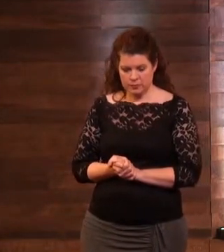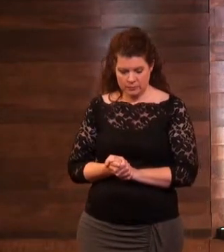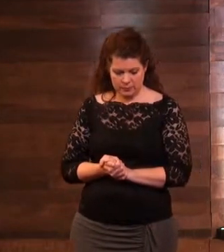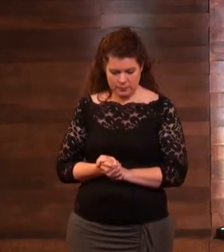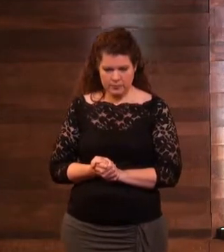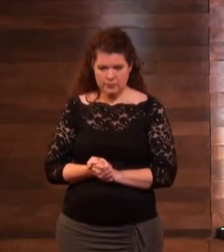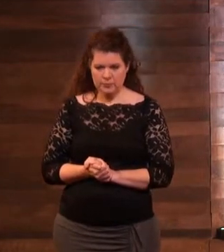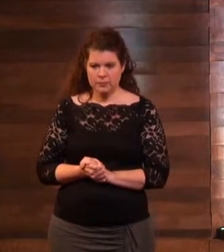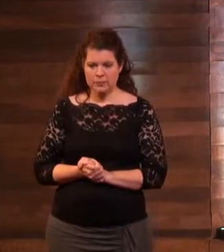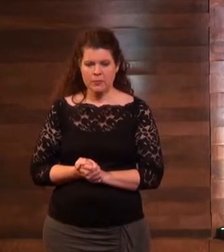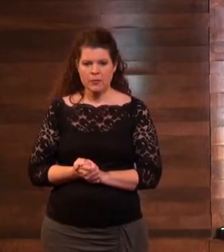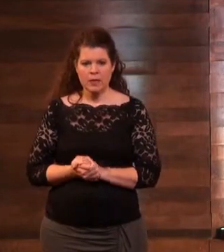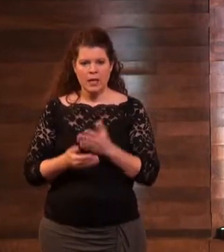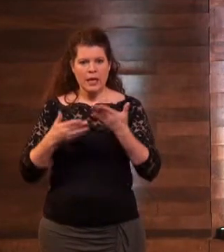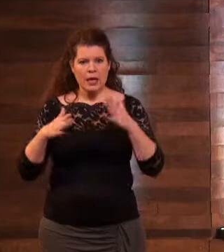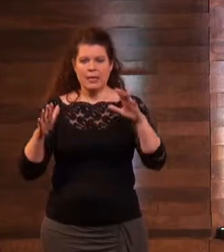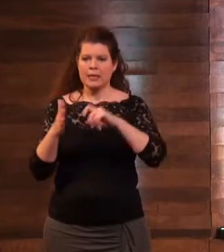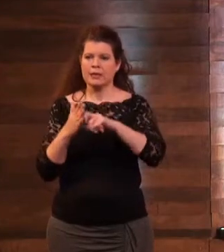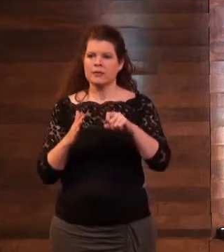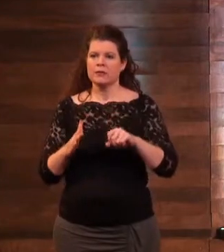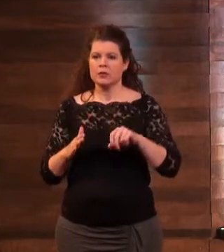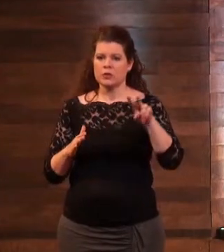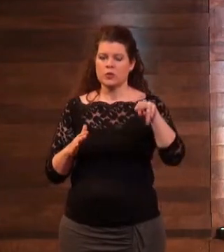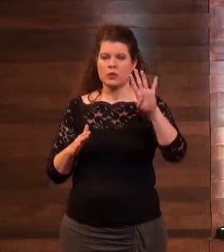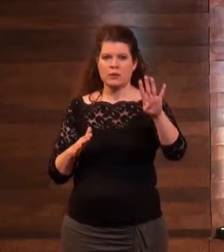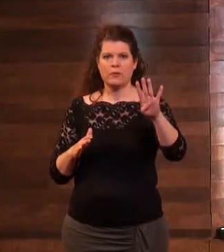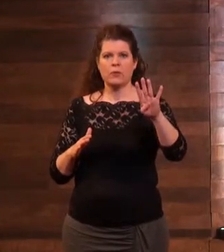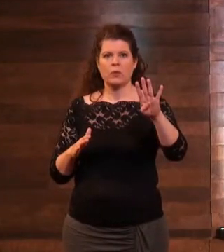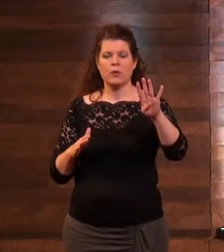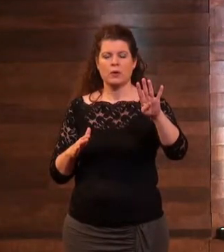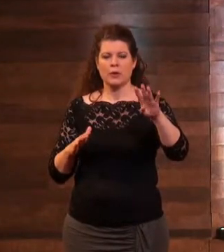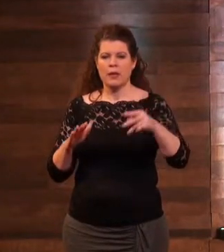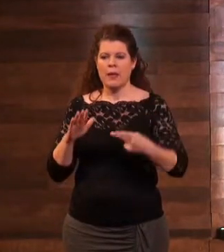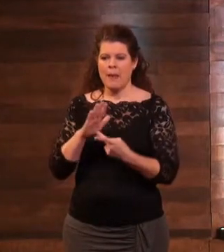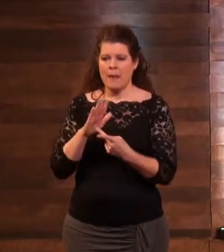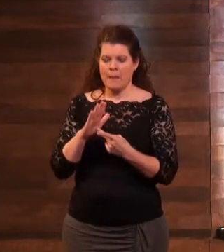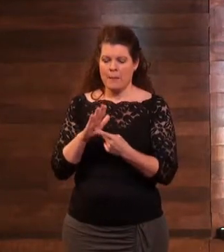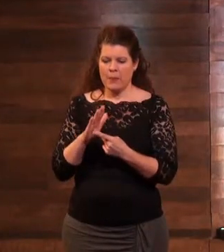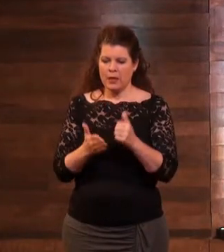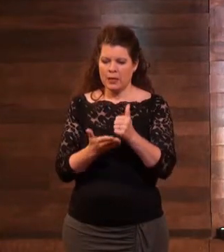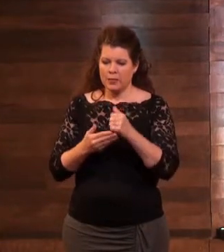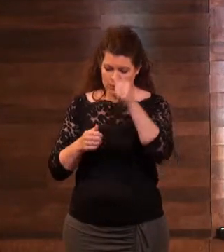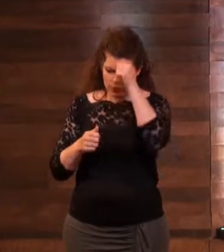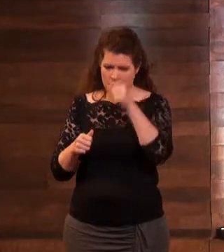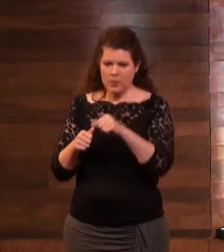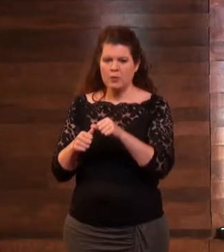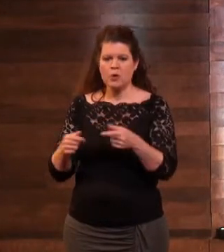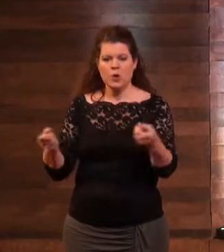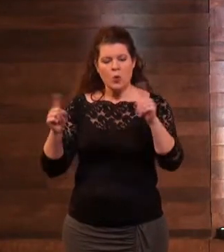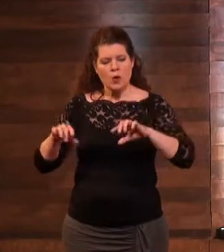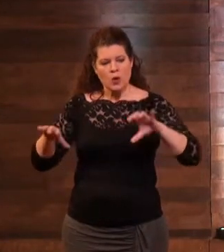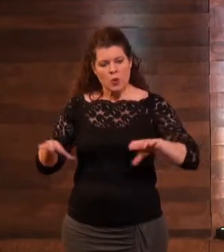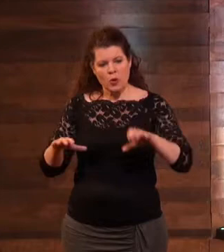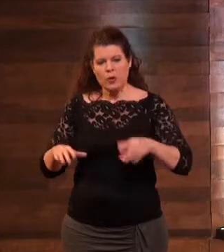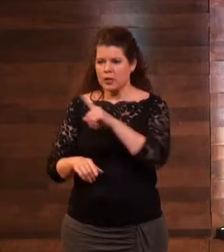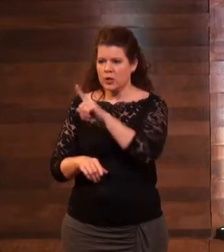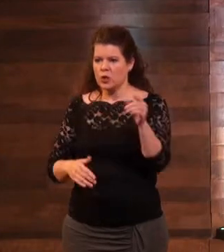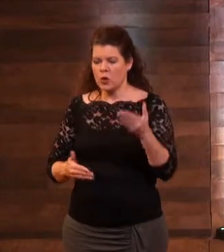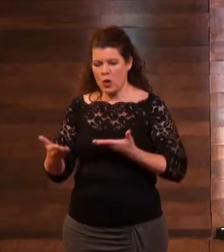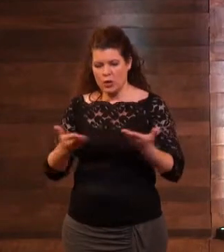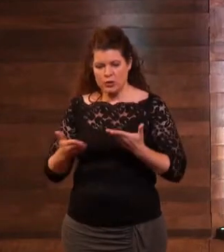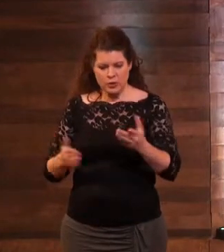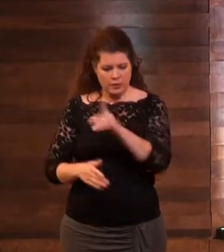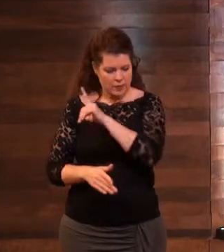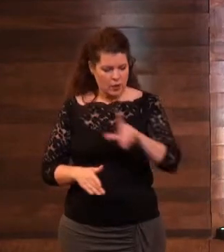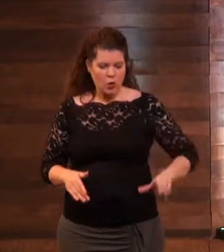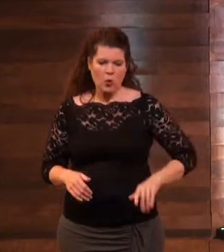Okay, at the end of verse 24, Paul reminds us that when you are working, you are serving the Lord Christ. When